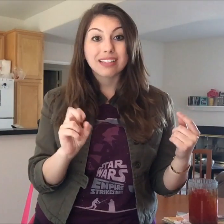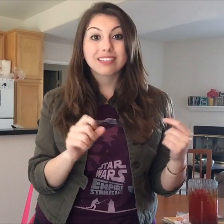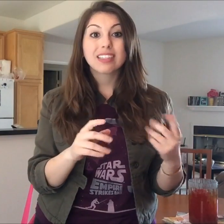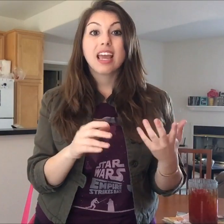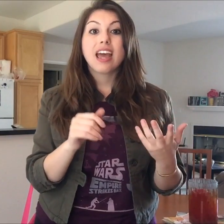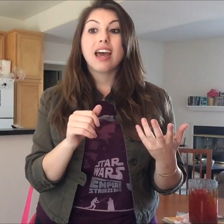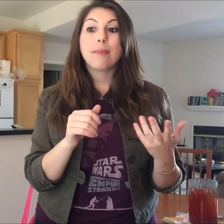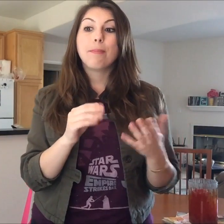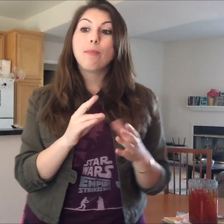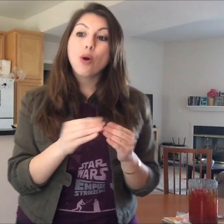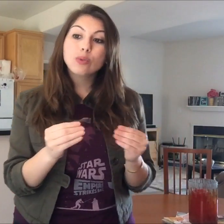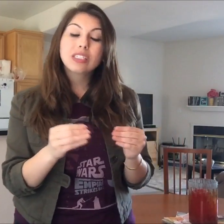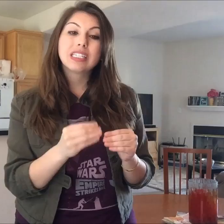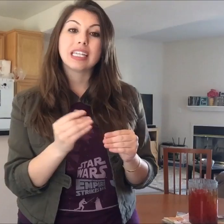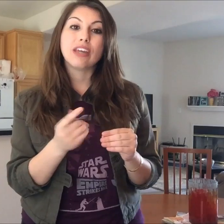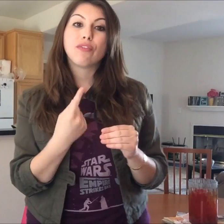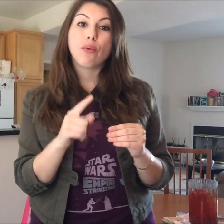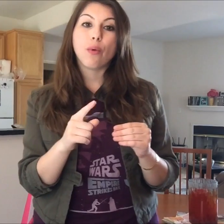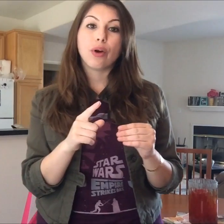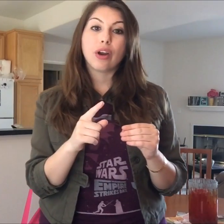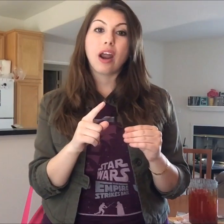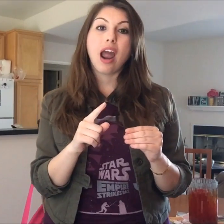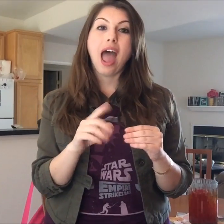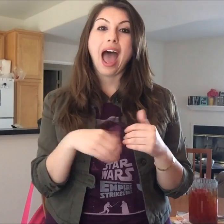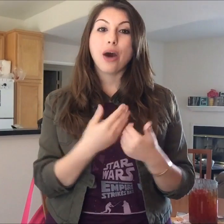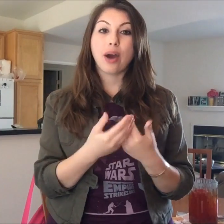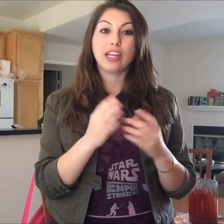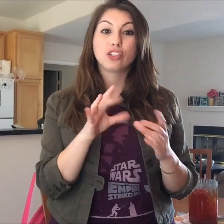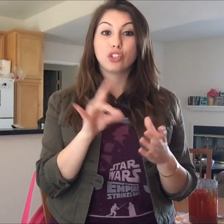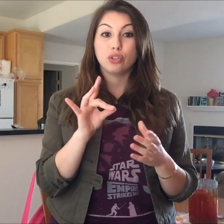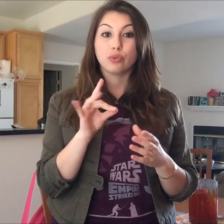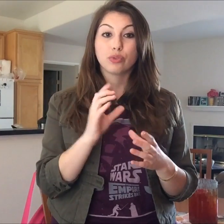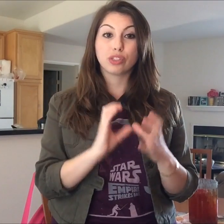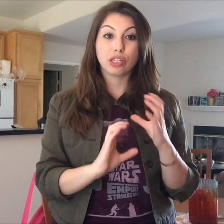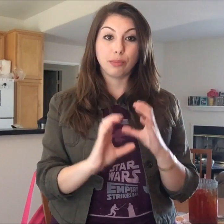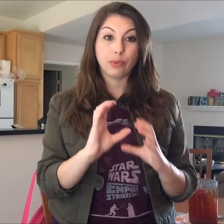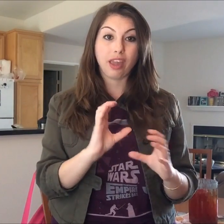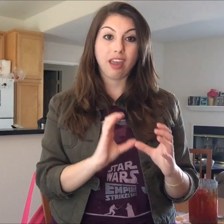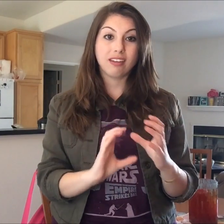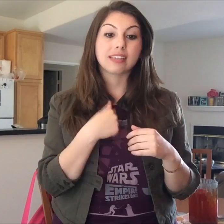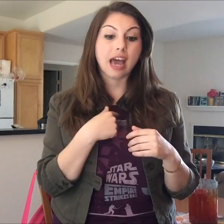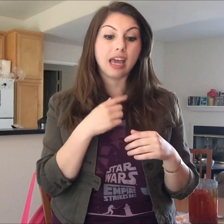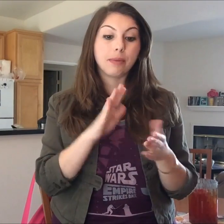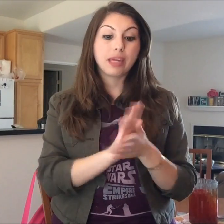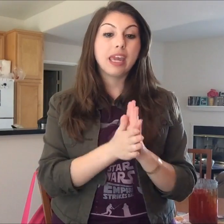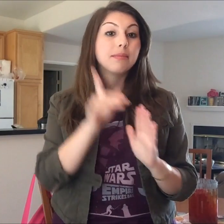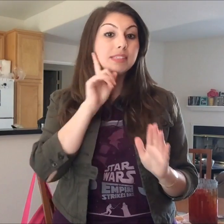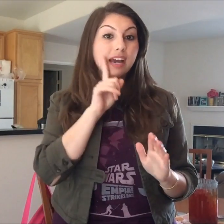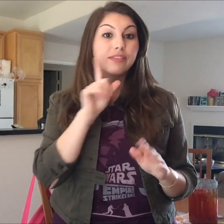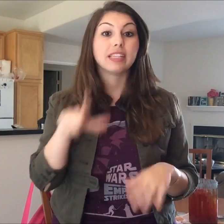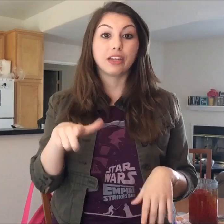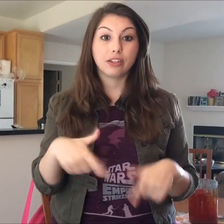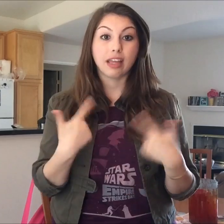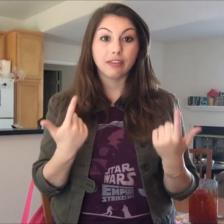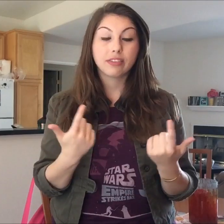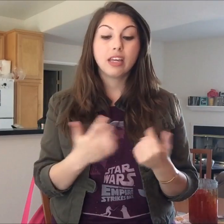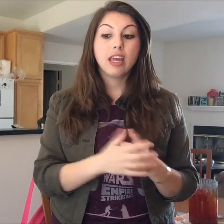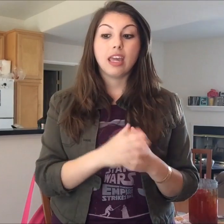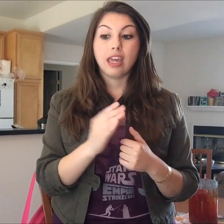comments, mostly for how I choose to communicate. I became deaf later in life